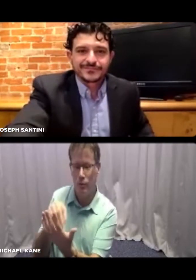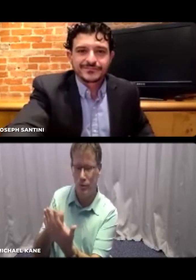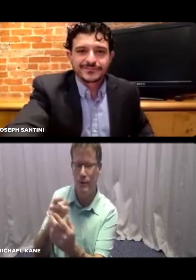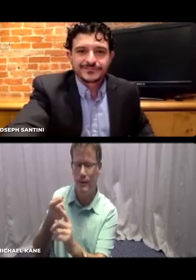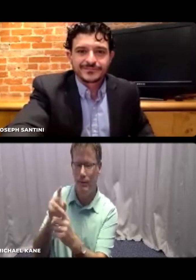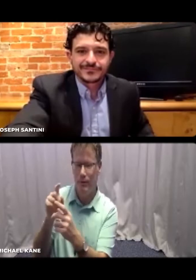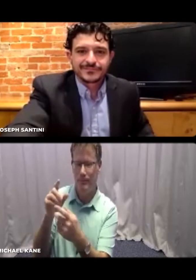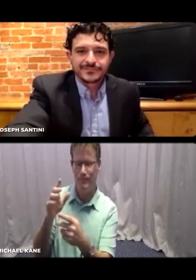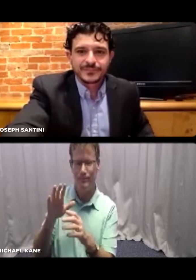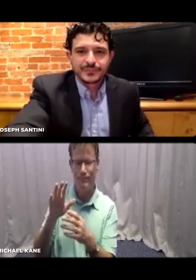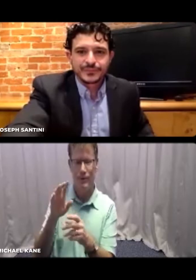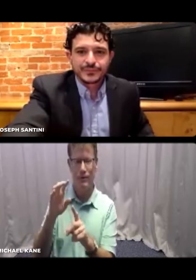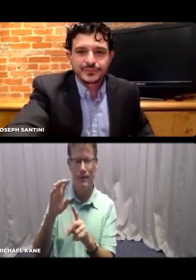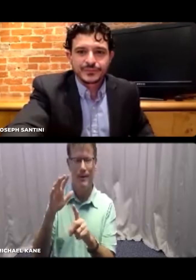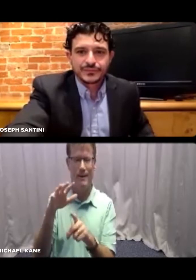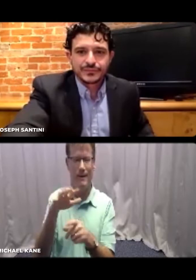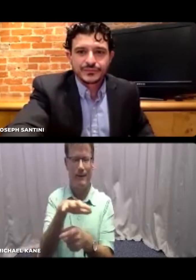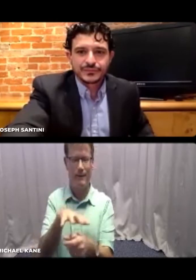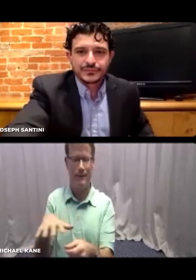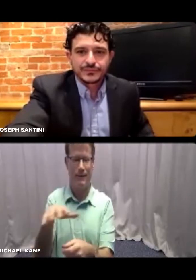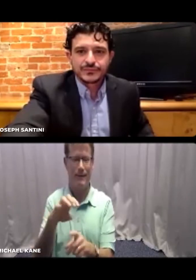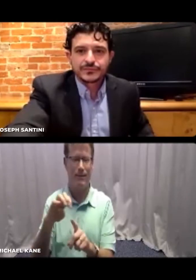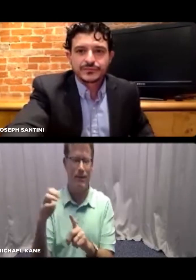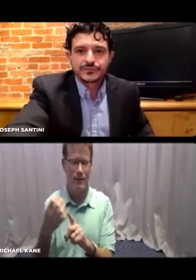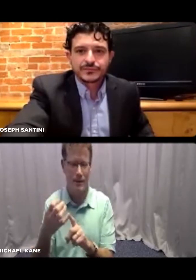their environment, their family.